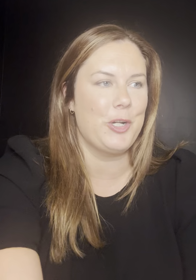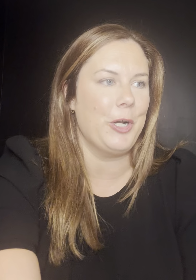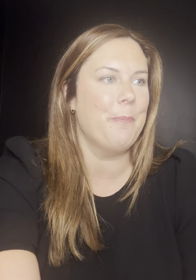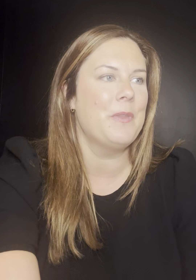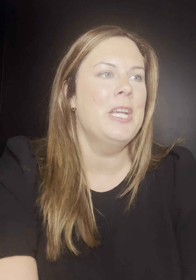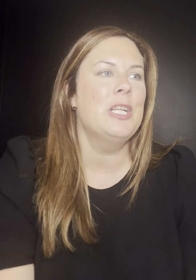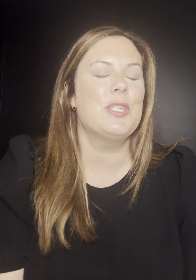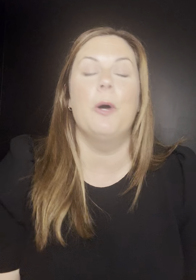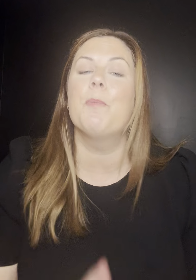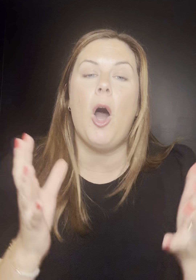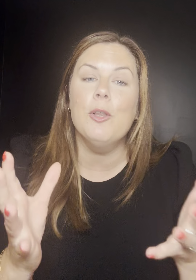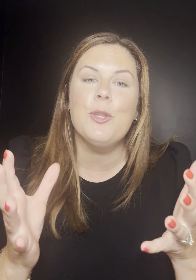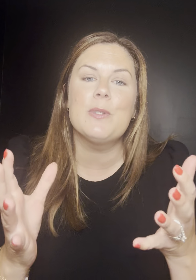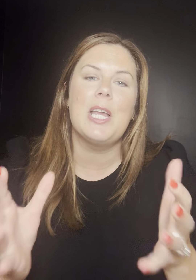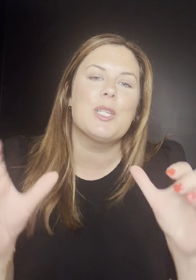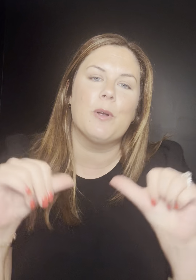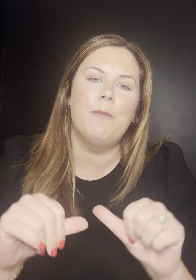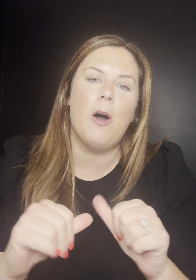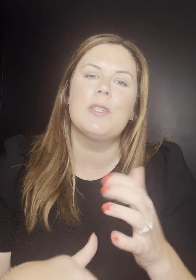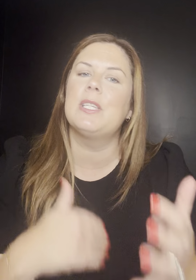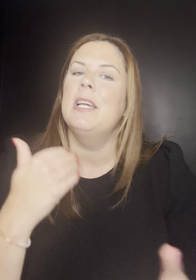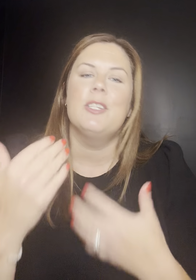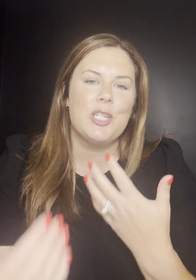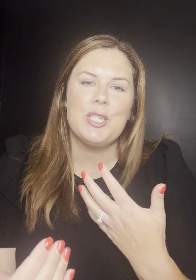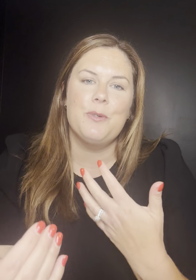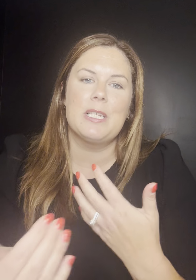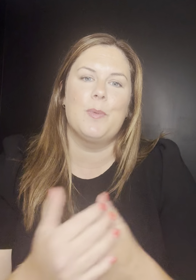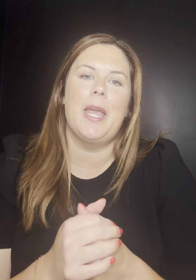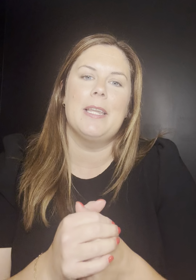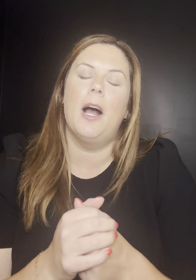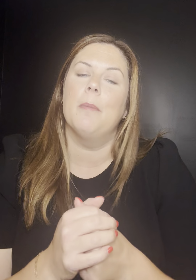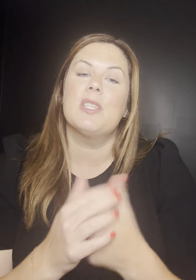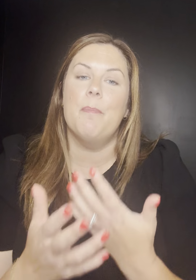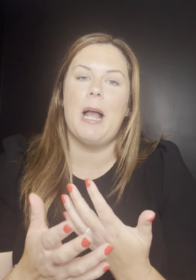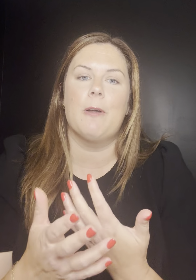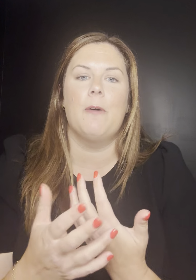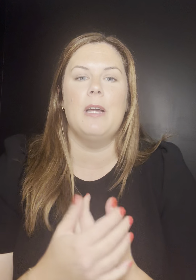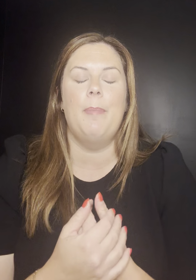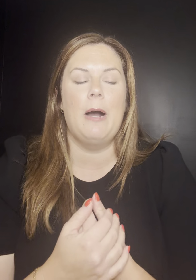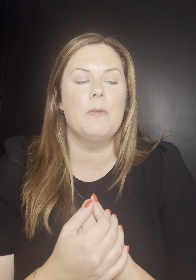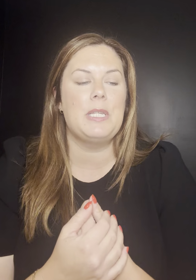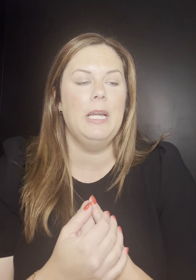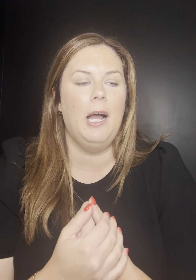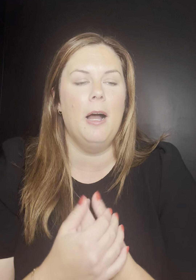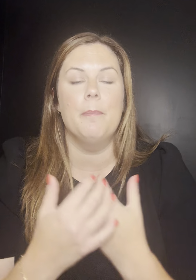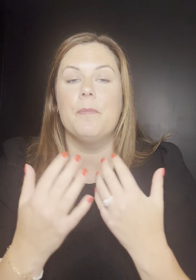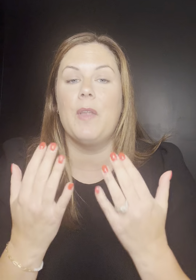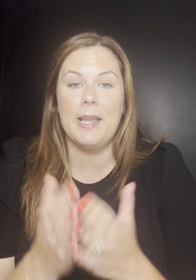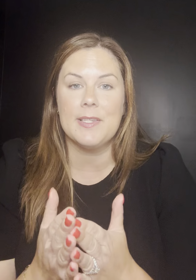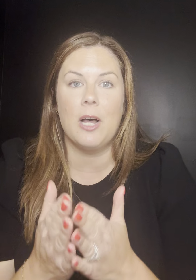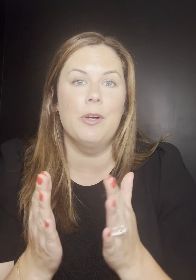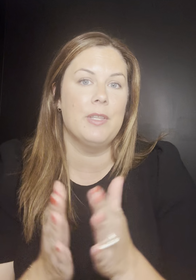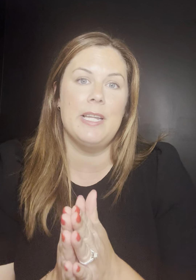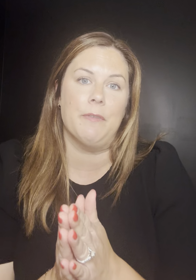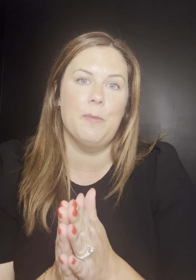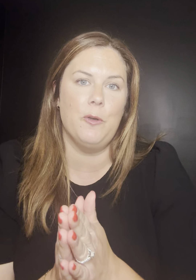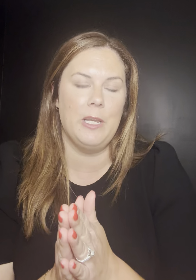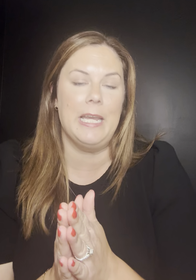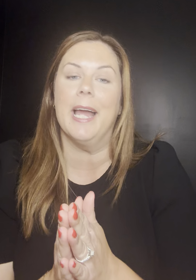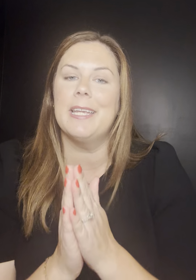sure. So all of those things were false. Just to explain some background about ASL and the deaf community and give you